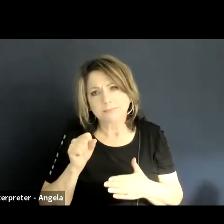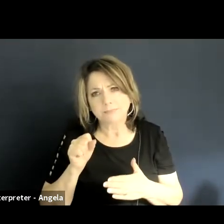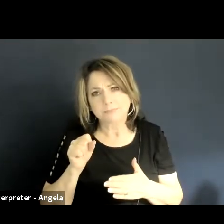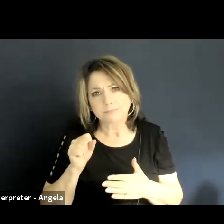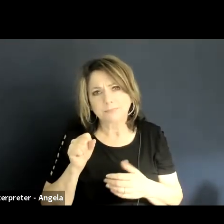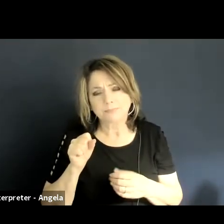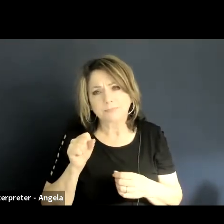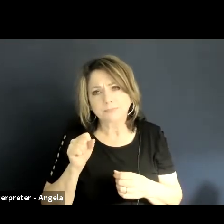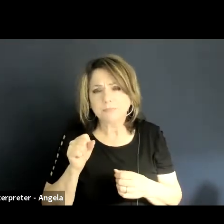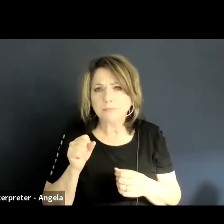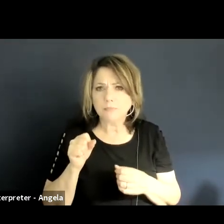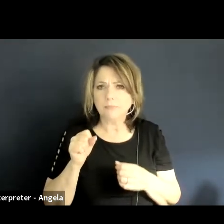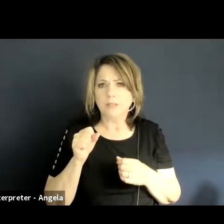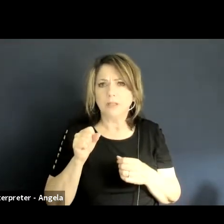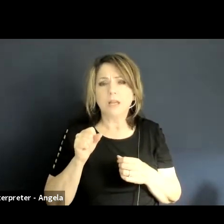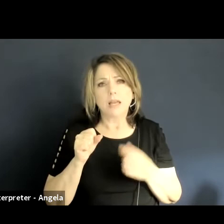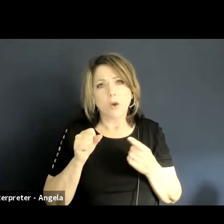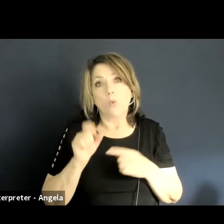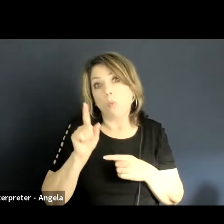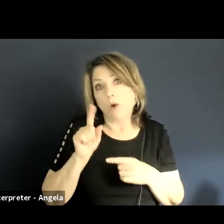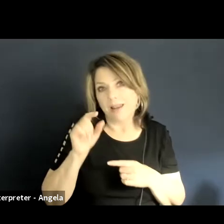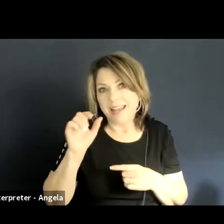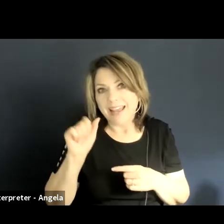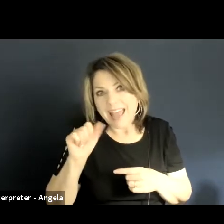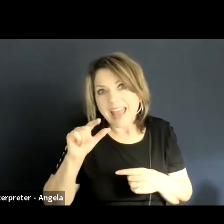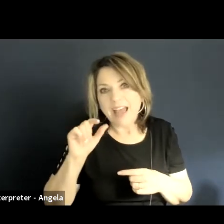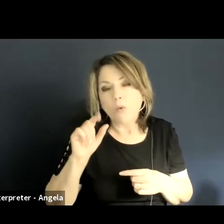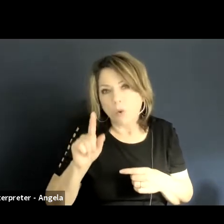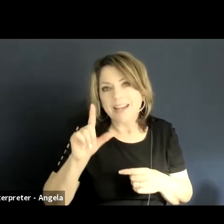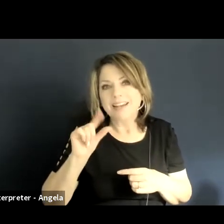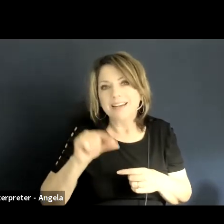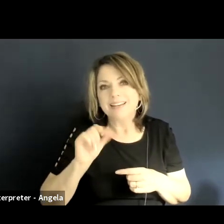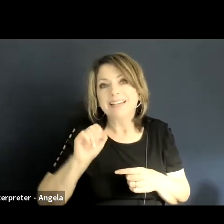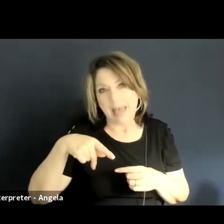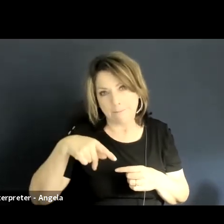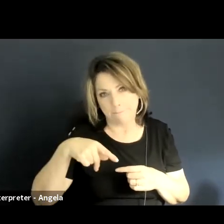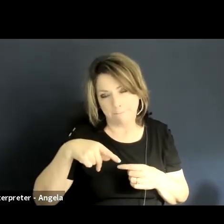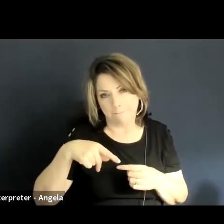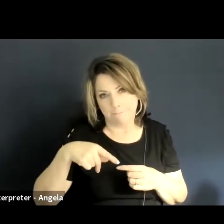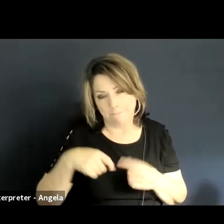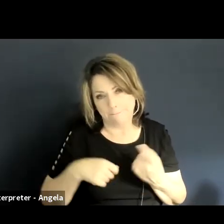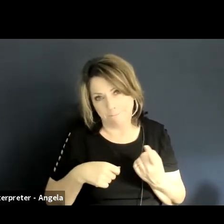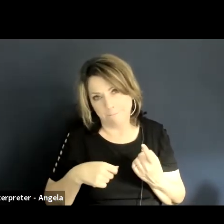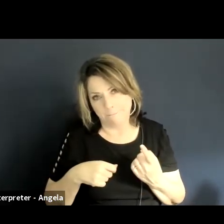today. This is a gap. So one of the gaps we worked on was one of our